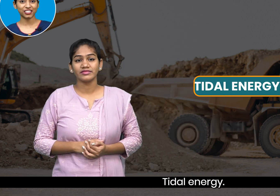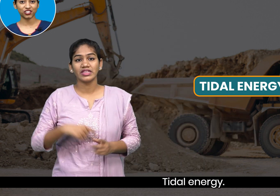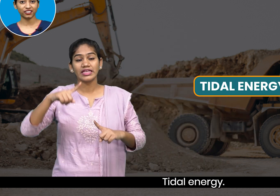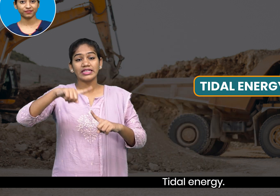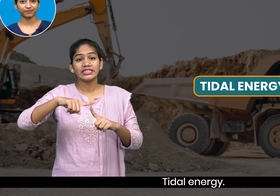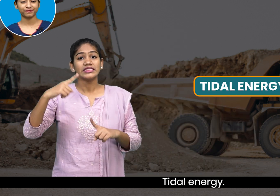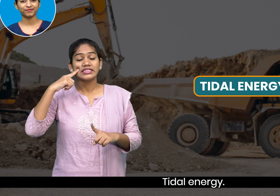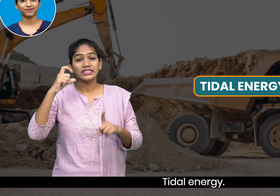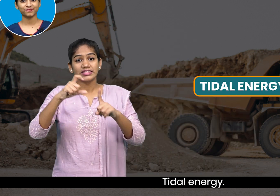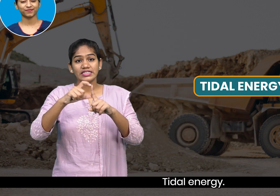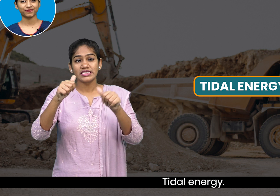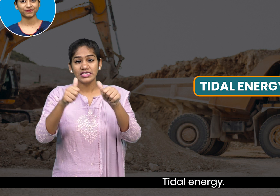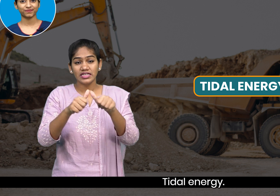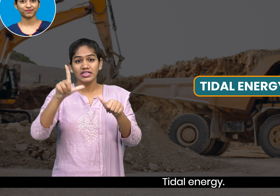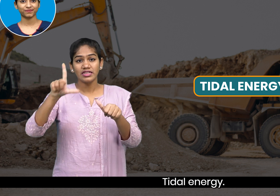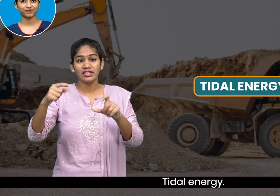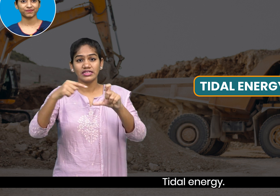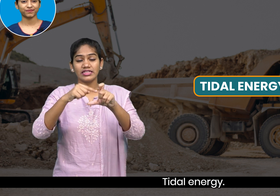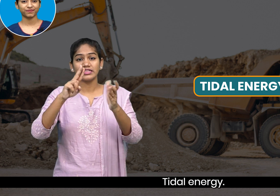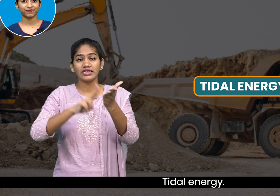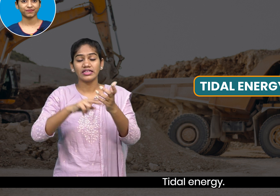Tidal energy.